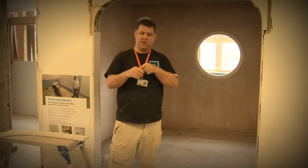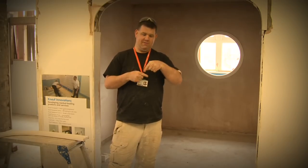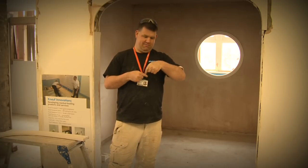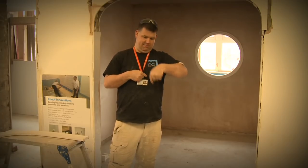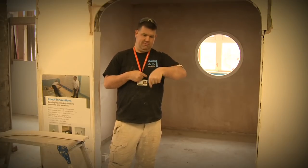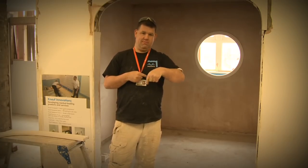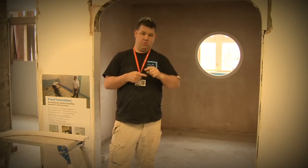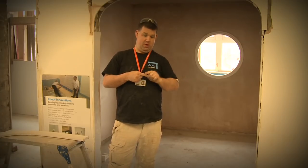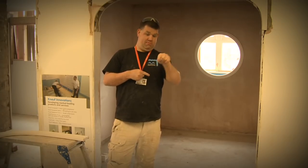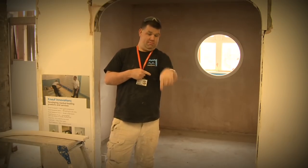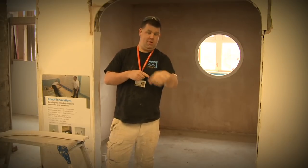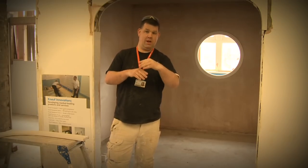Then after that I'll be finished.